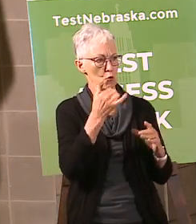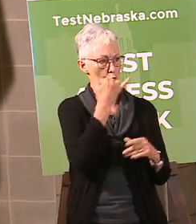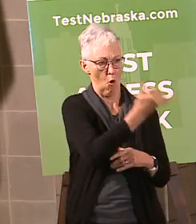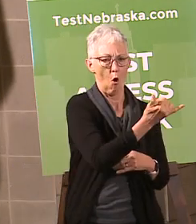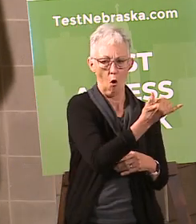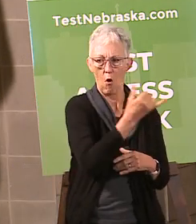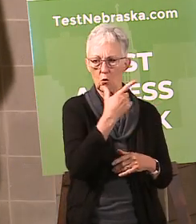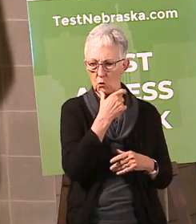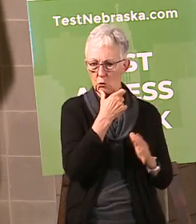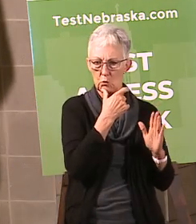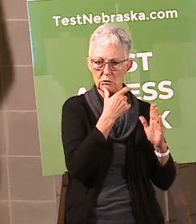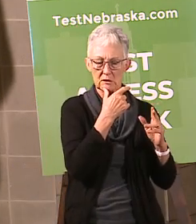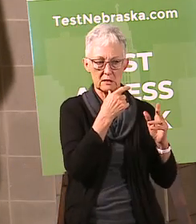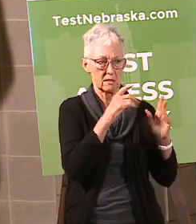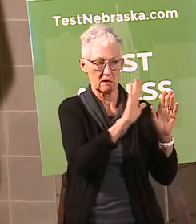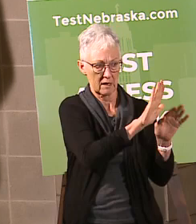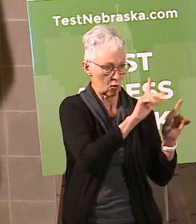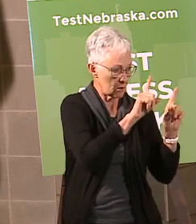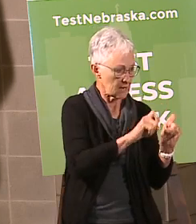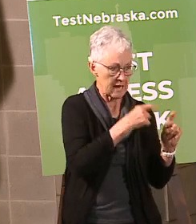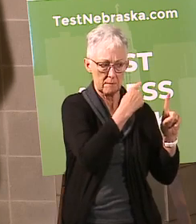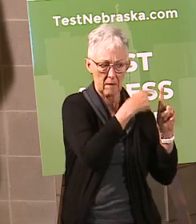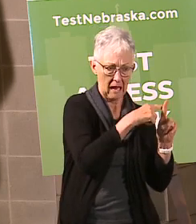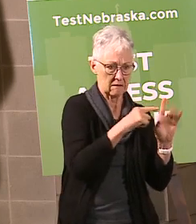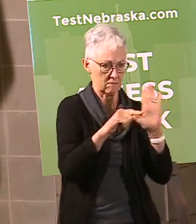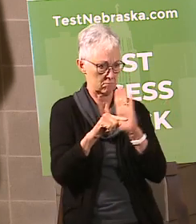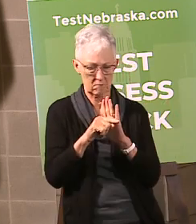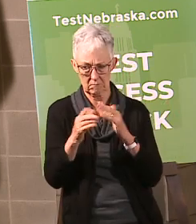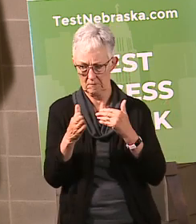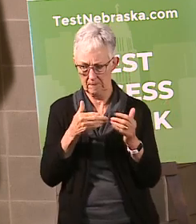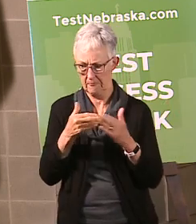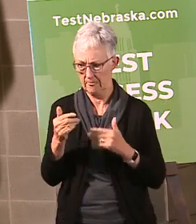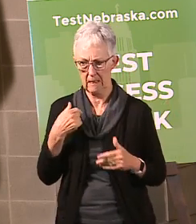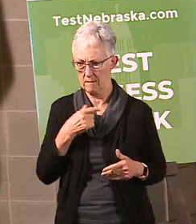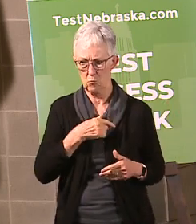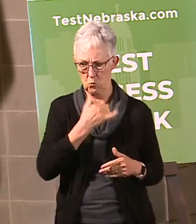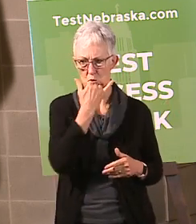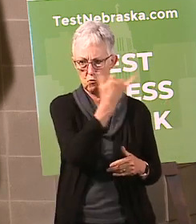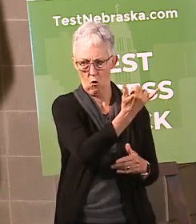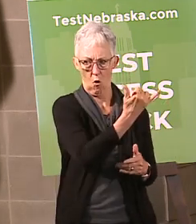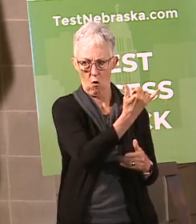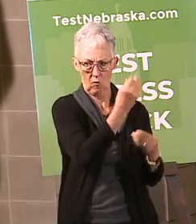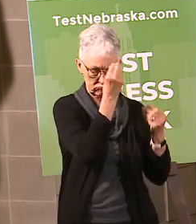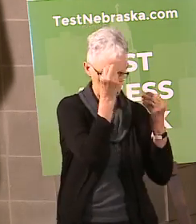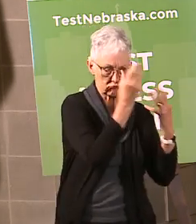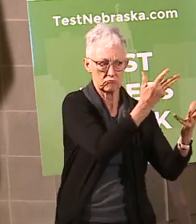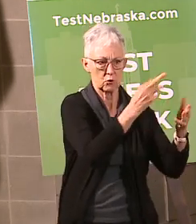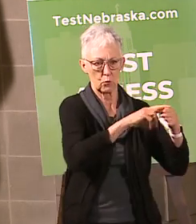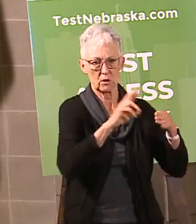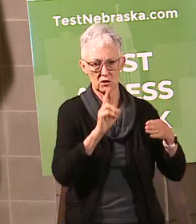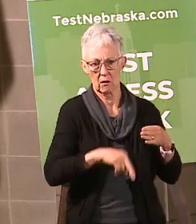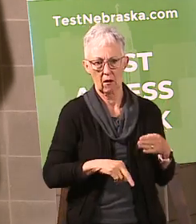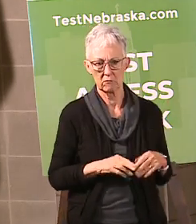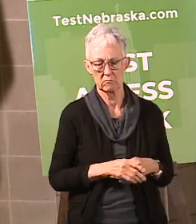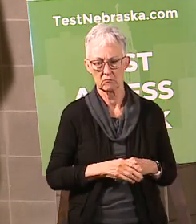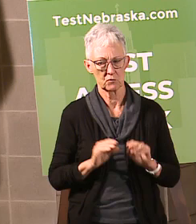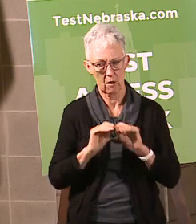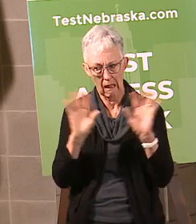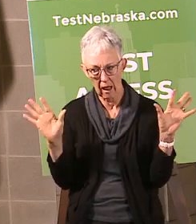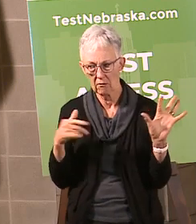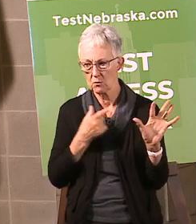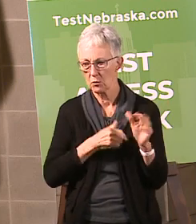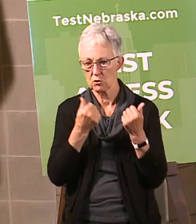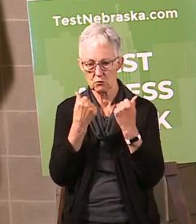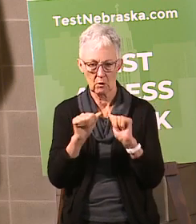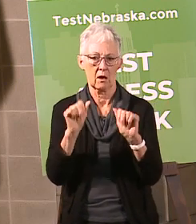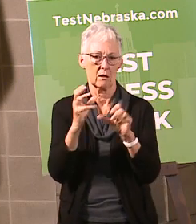be able to do that. So there could be a number of reasons why that took a week to get back to you, but obviously we're trying to get that information back